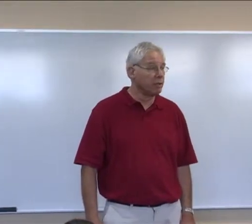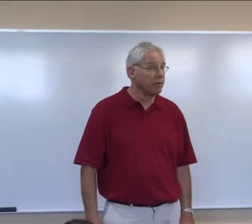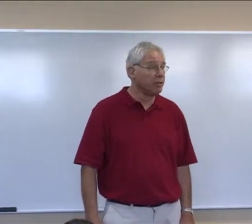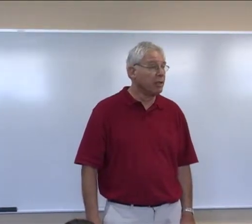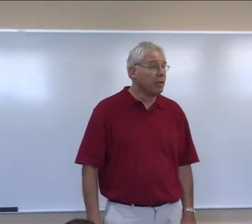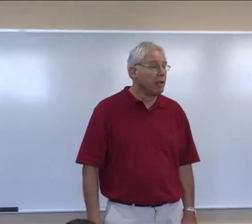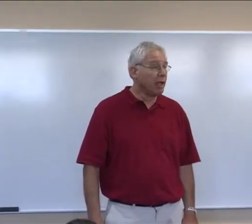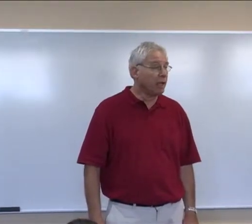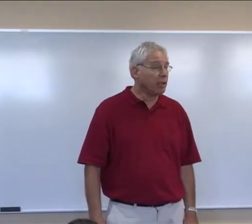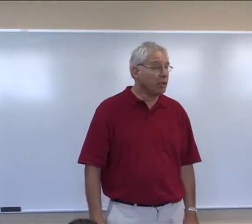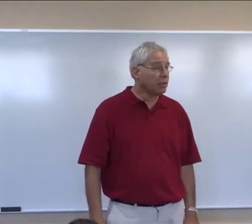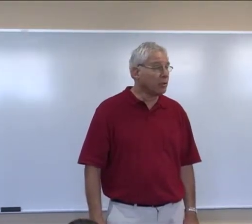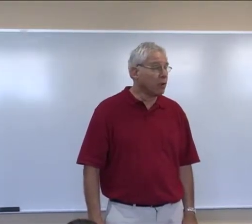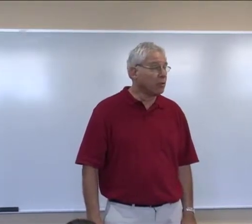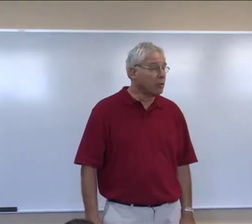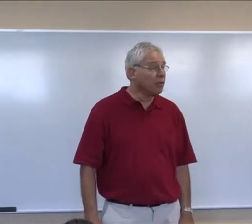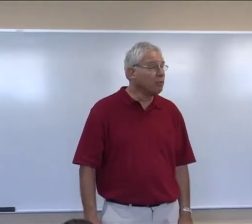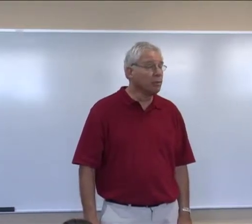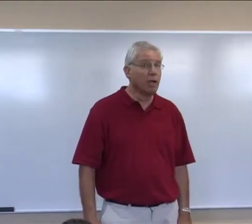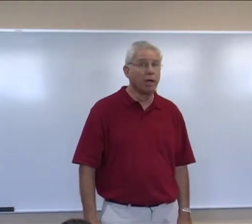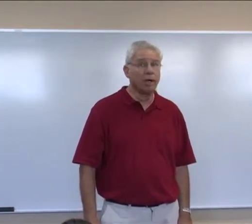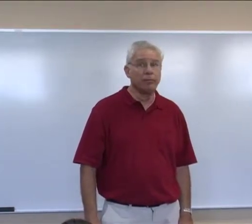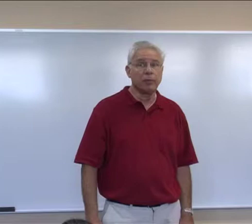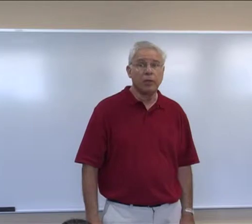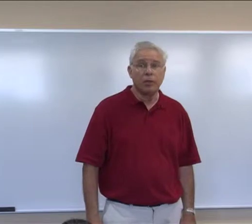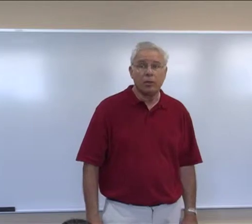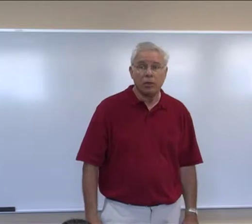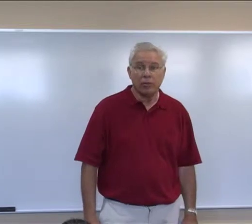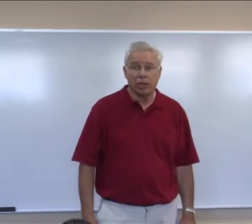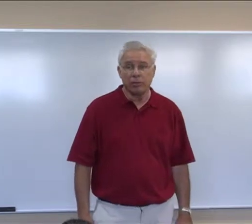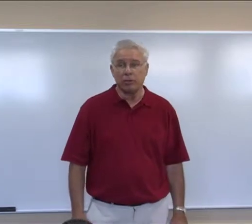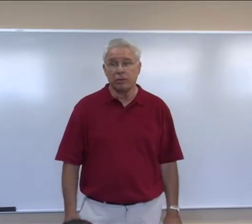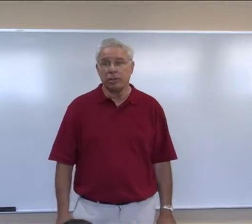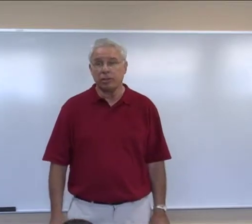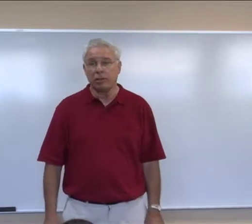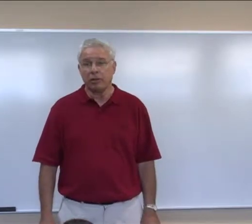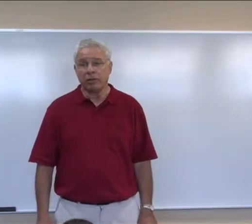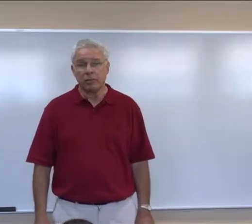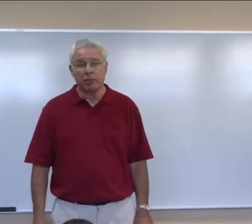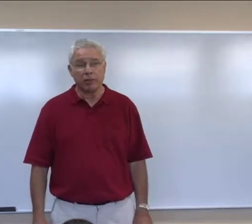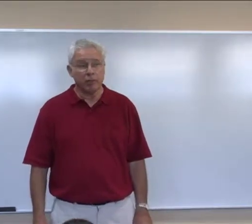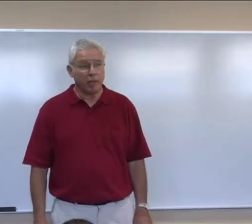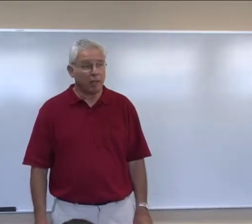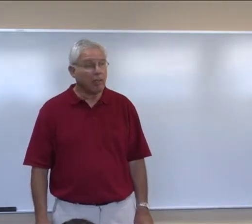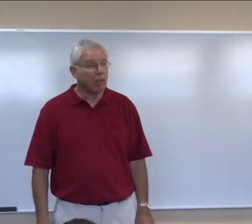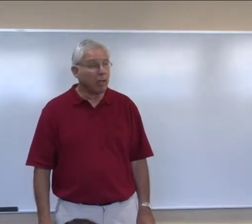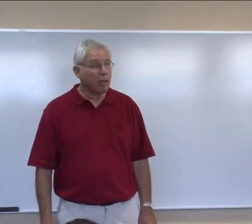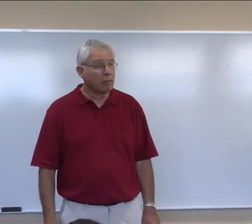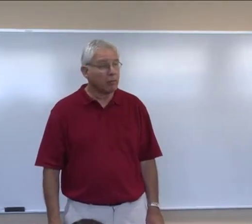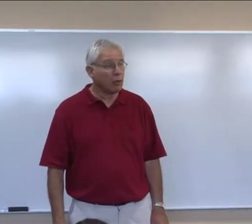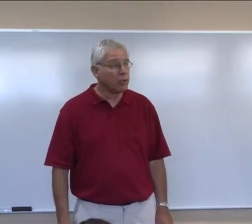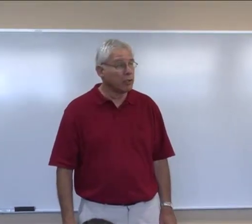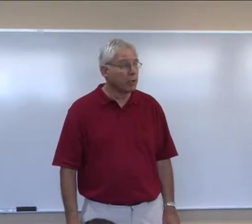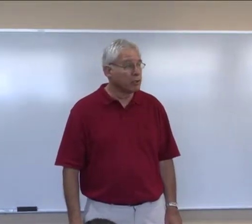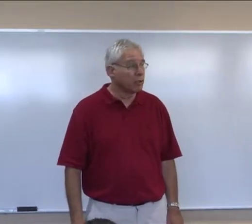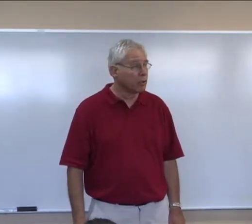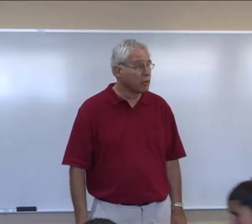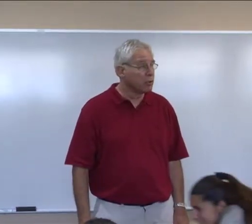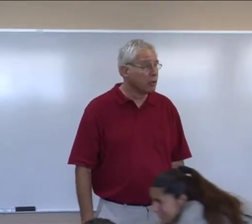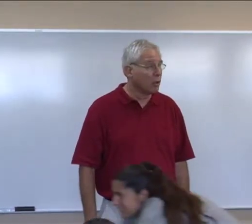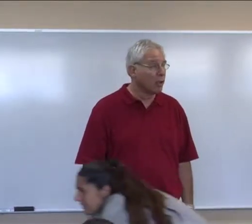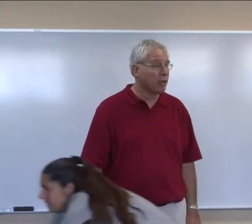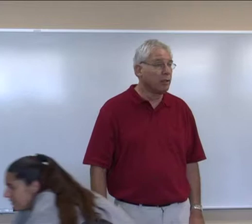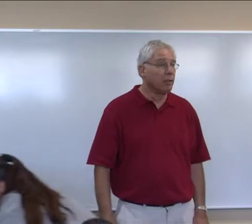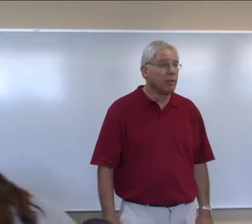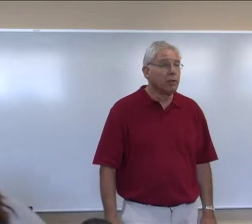this event. And I'd like to welcome you. We have an opportunity to hear a great speaker today. Before we do, I just wanted to